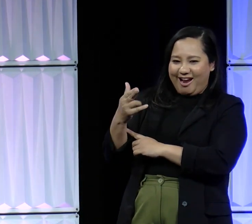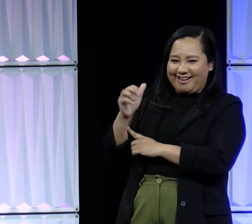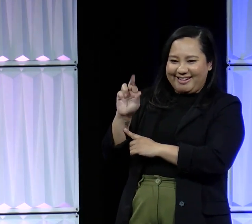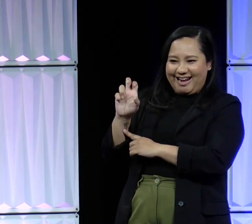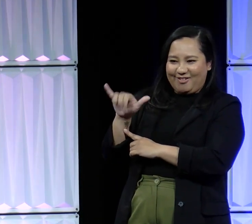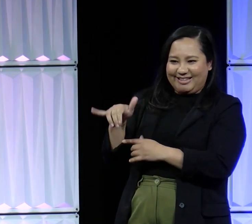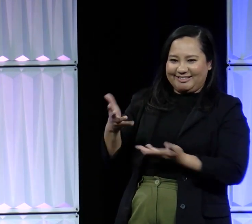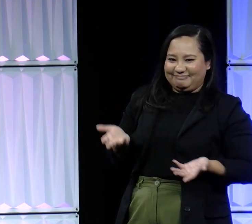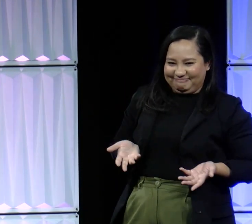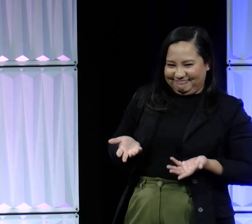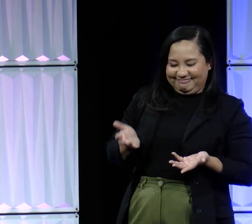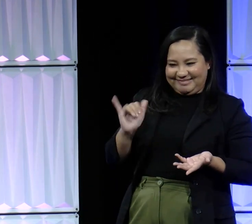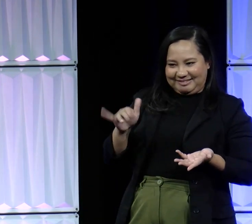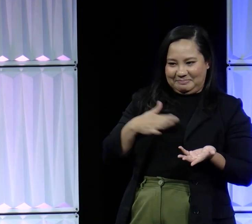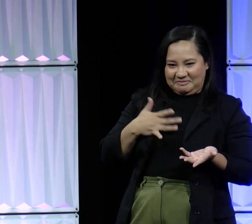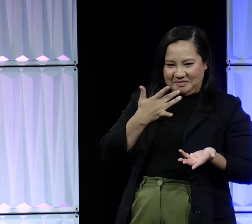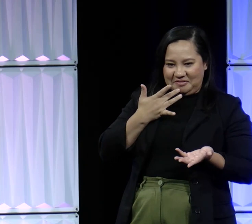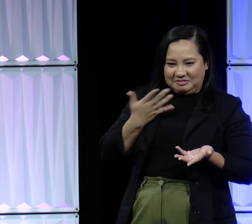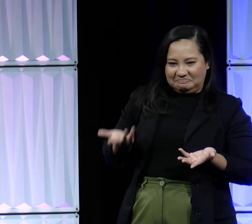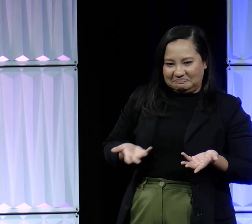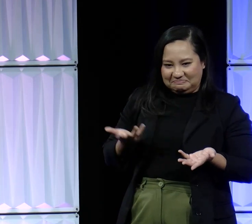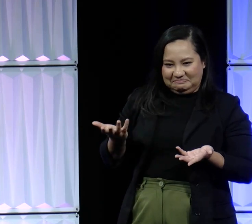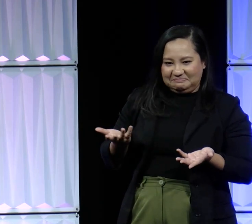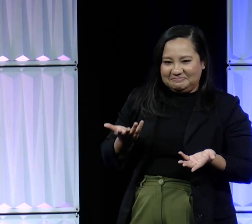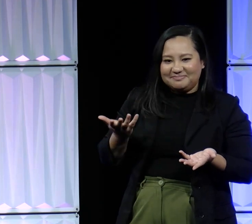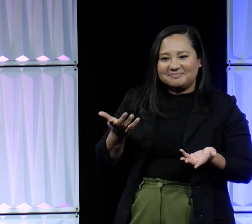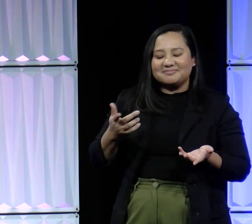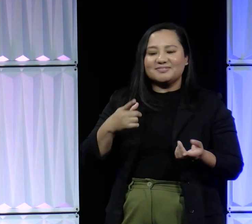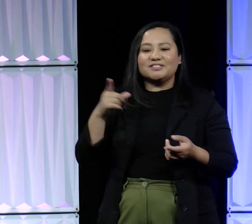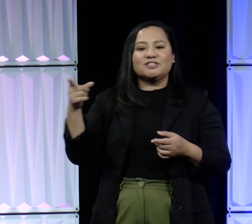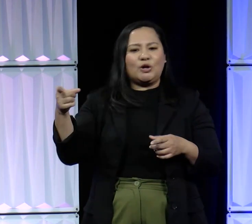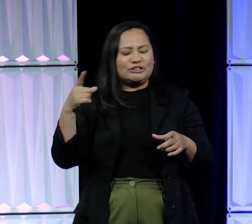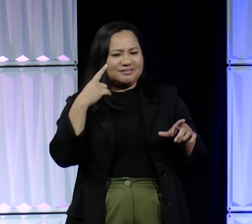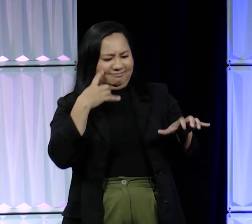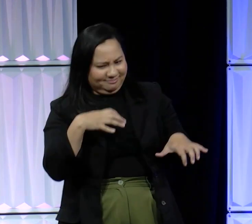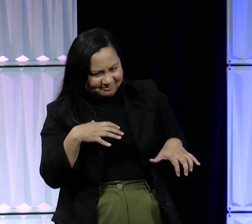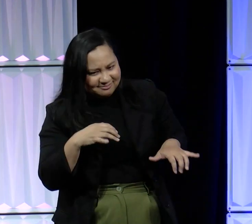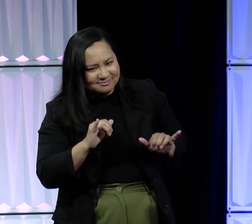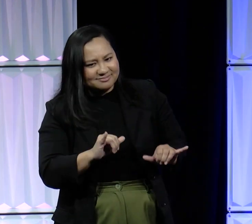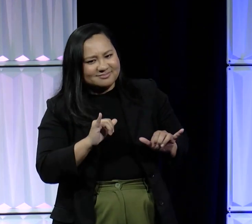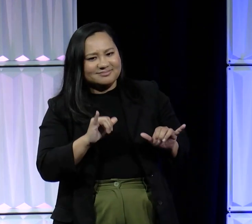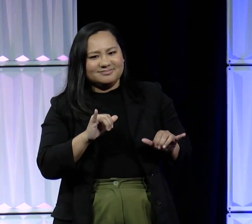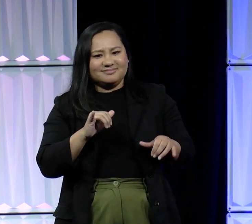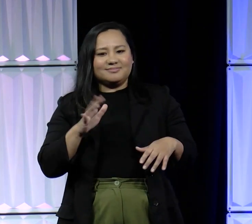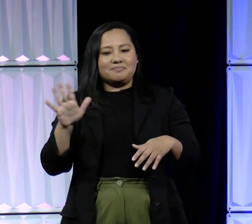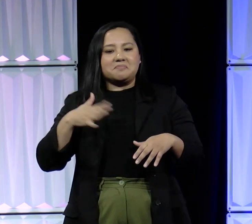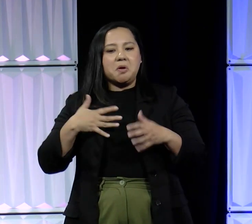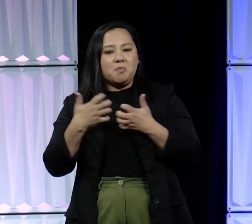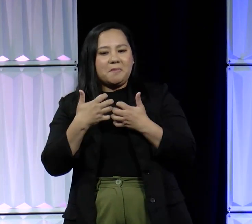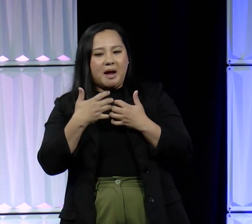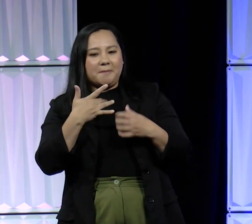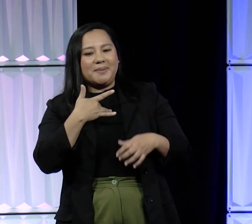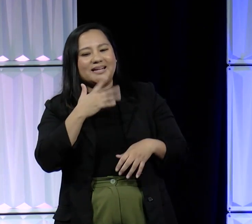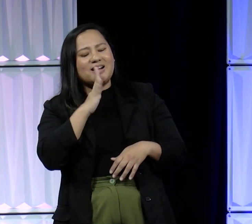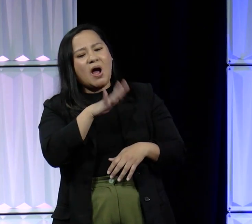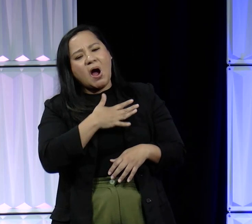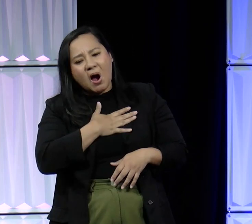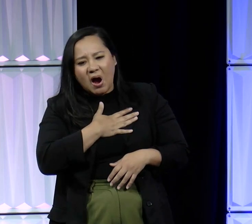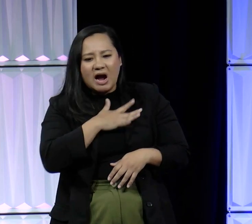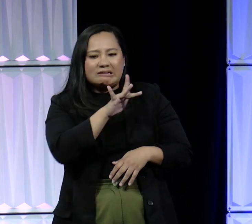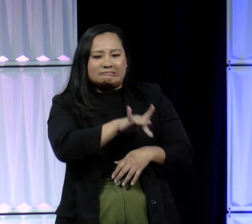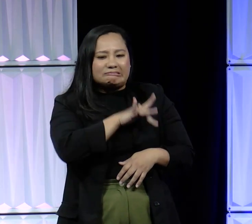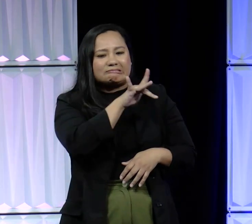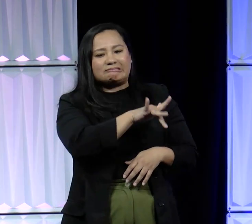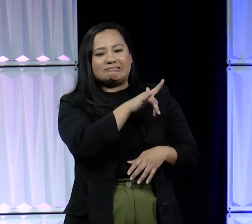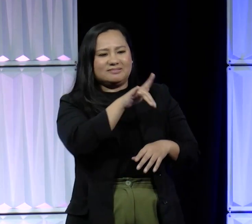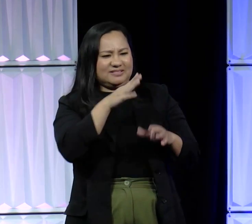What struck Adichie was that her roommate had felt sorry for her even before seeing her. Adichie stated that the default position